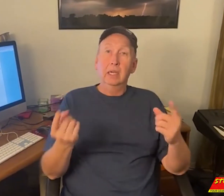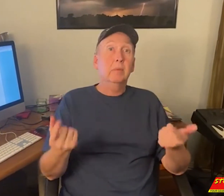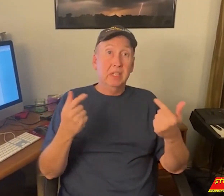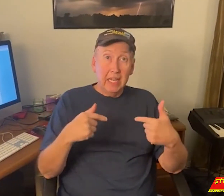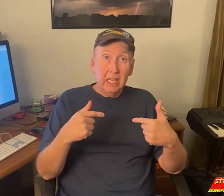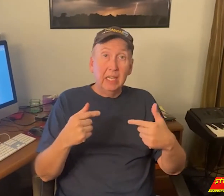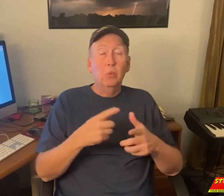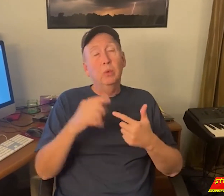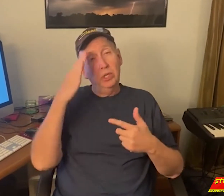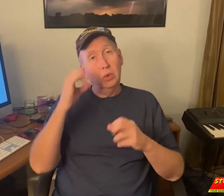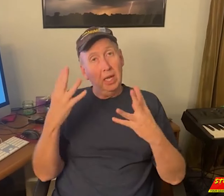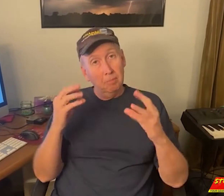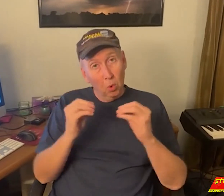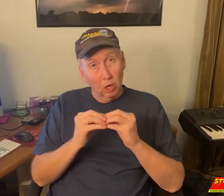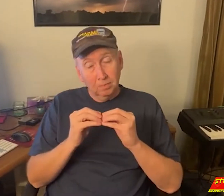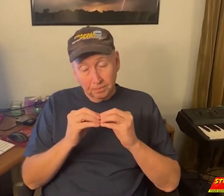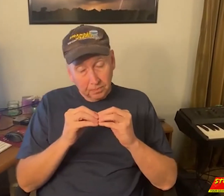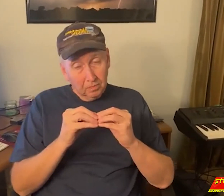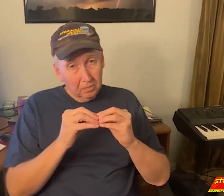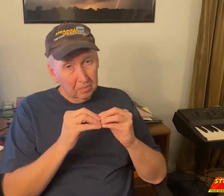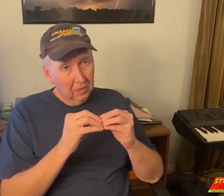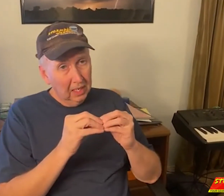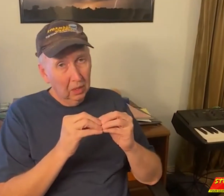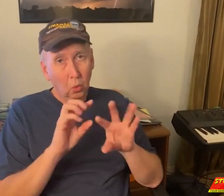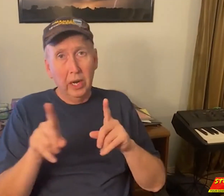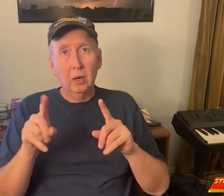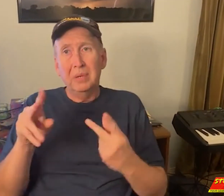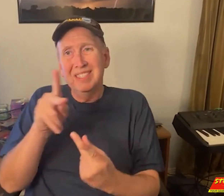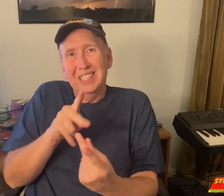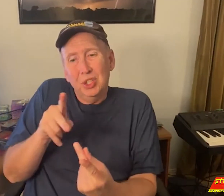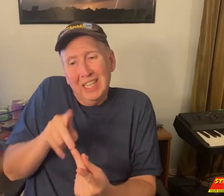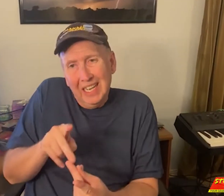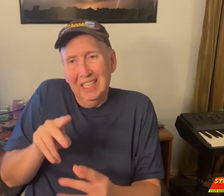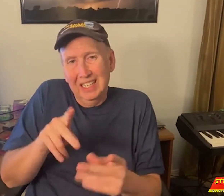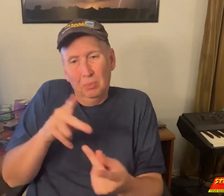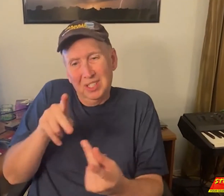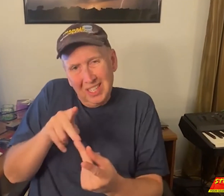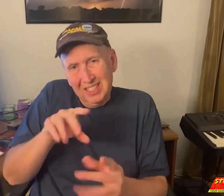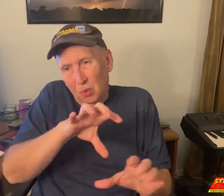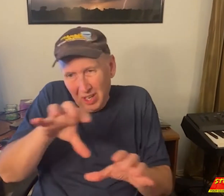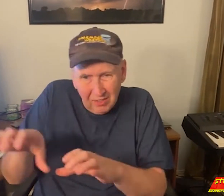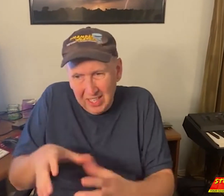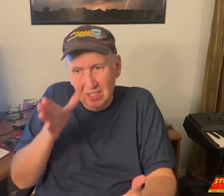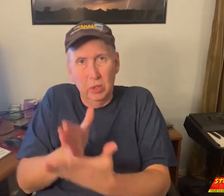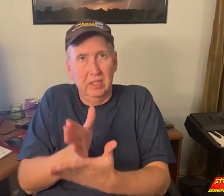comes in, we will know a lot more where positioning, precisely where everything is going to set